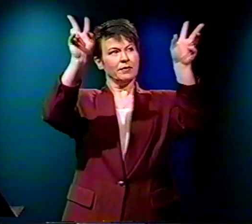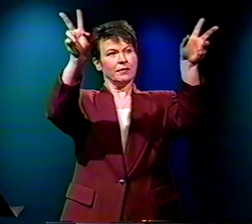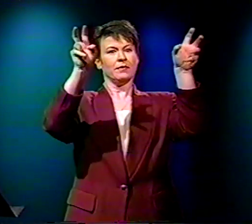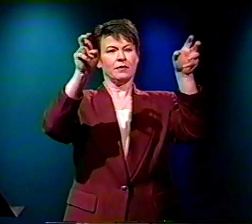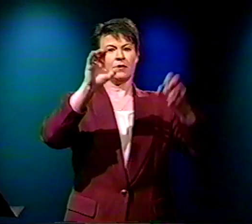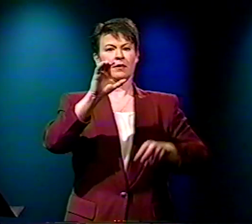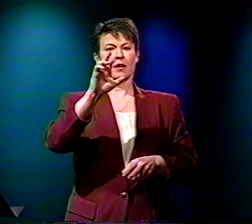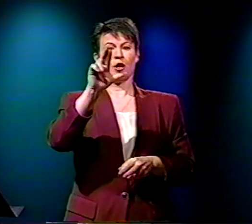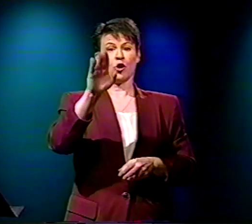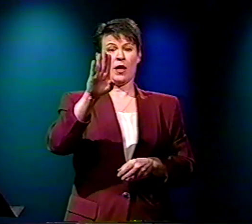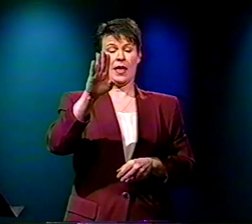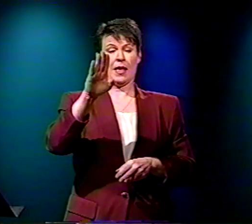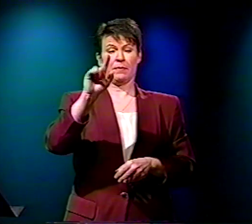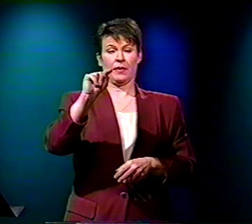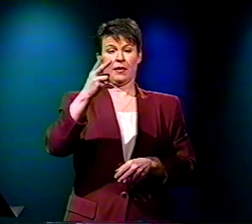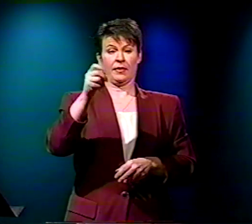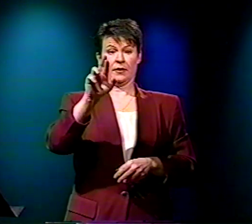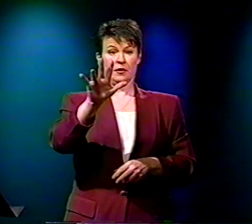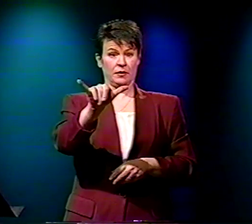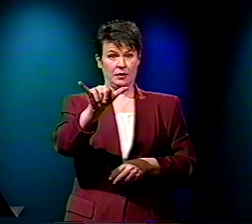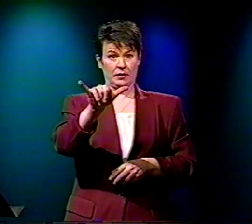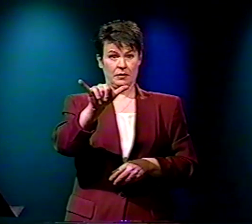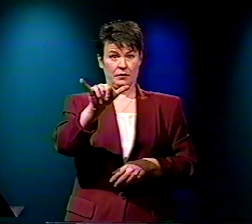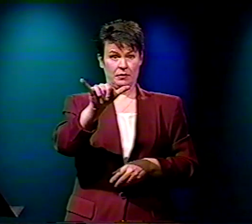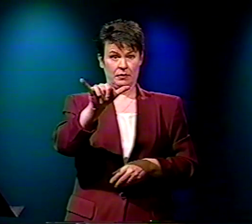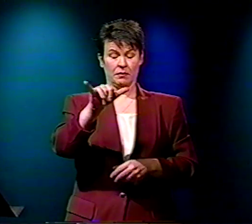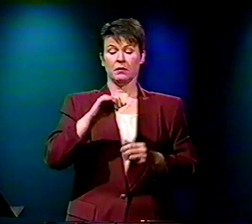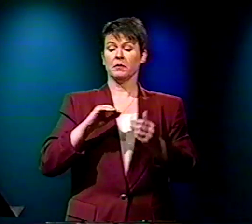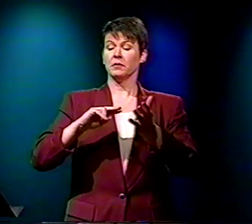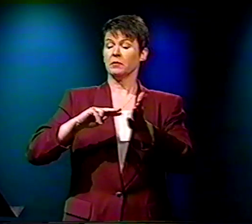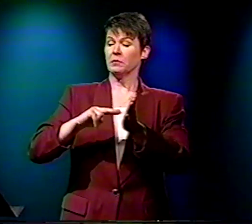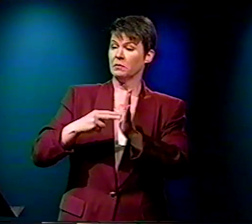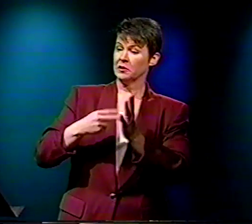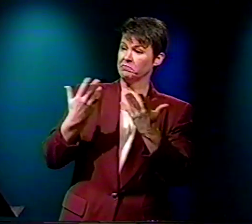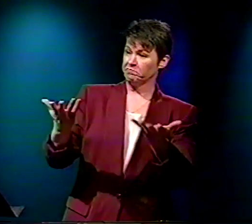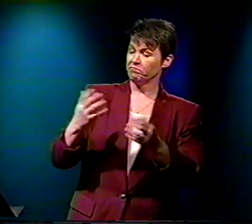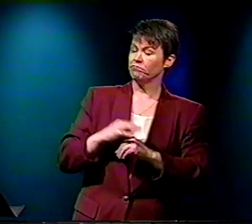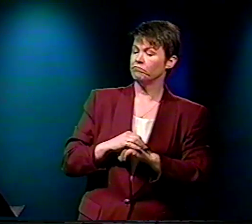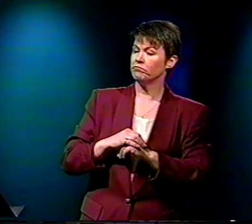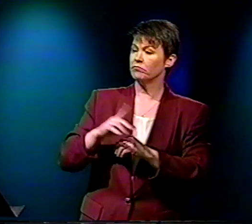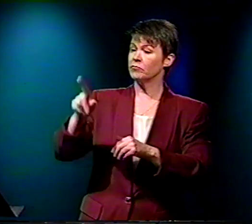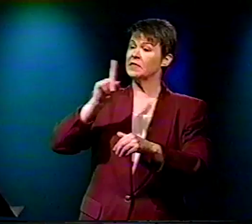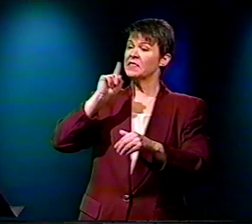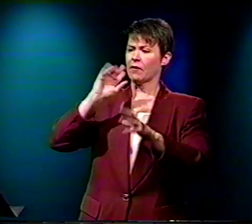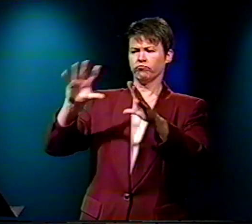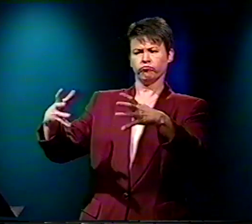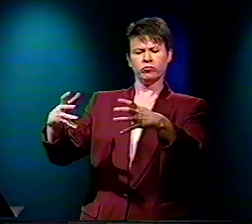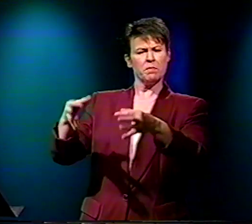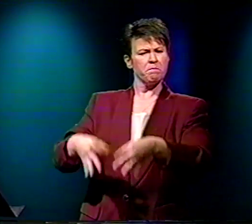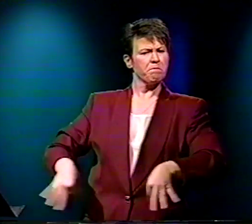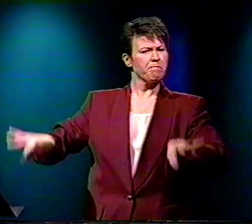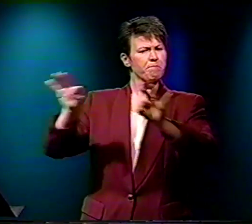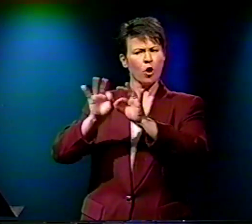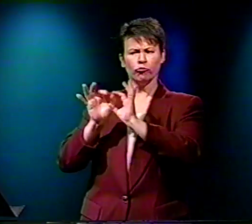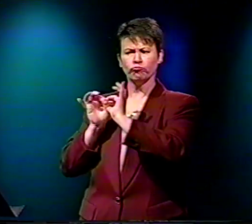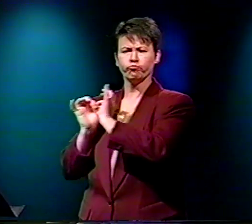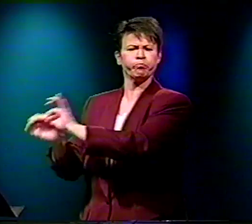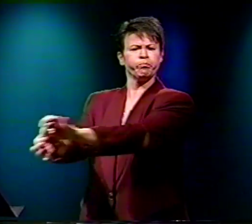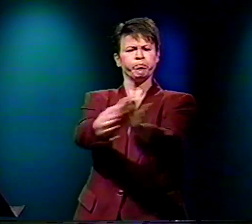Deaf people within the deaf community often refer to that process as the crab theory. And that means that within